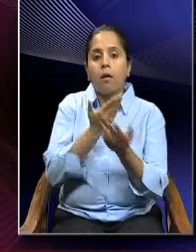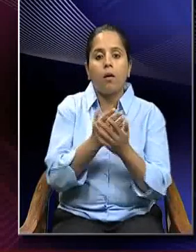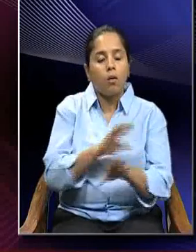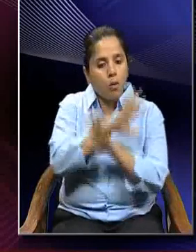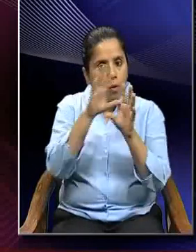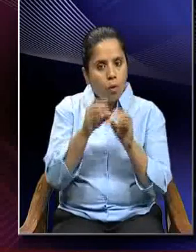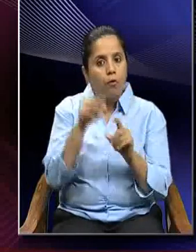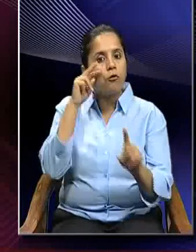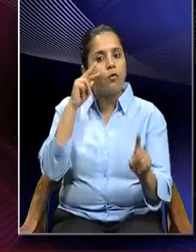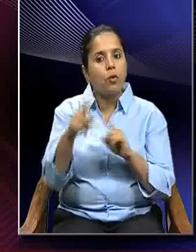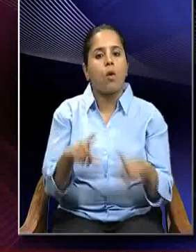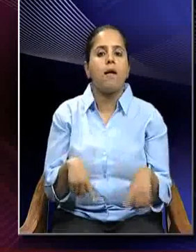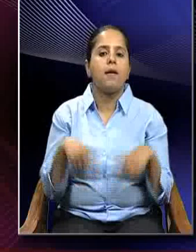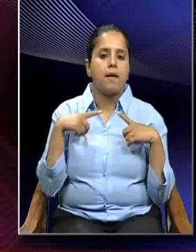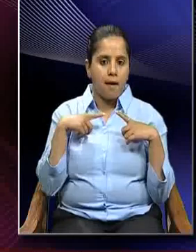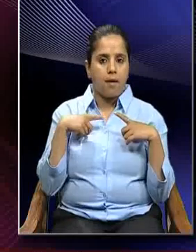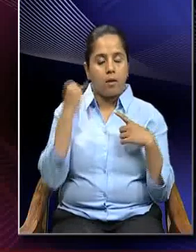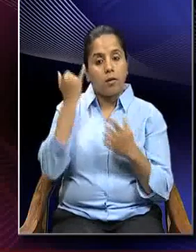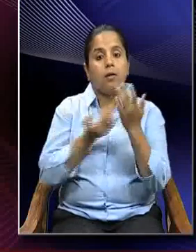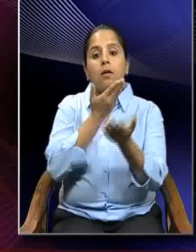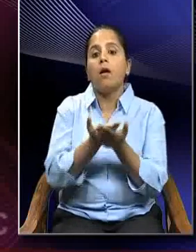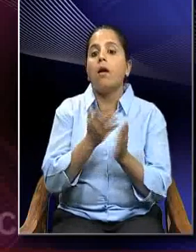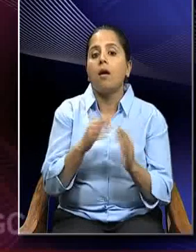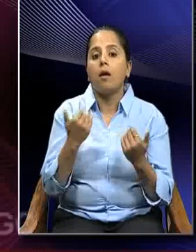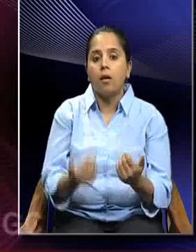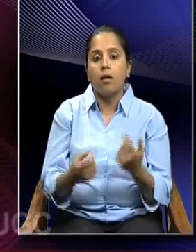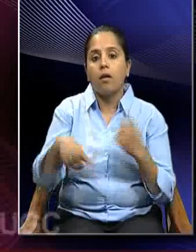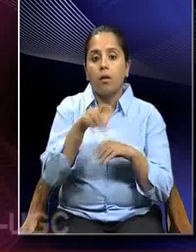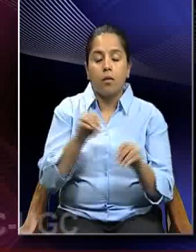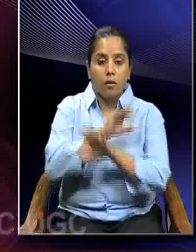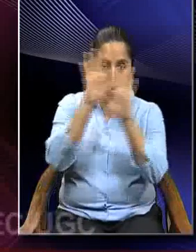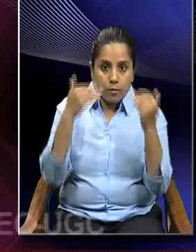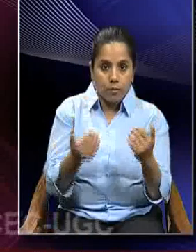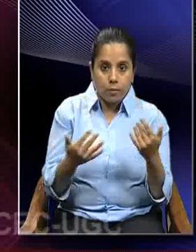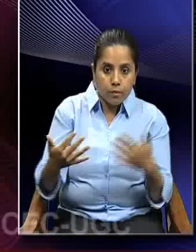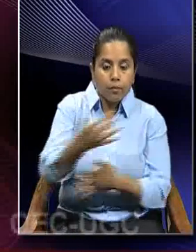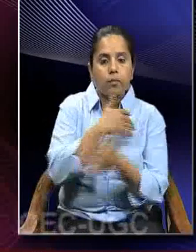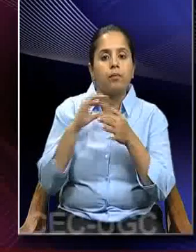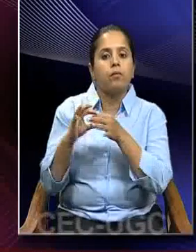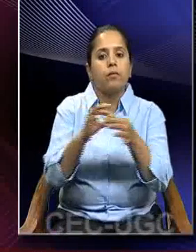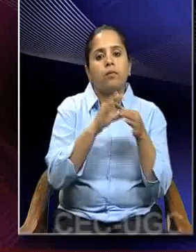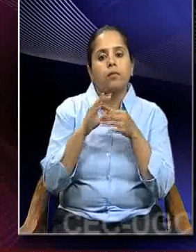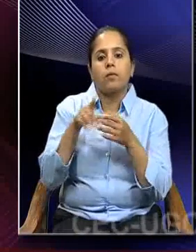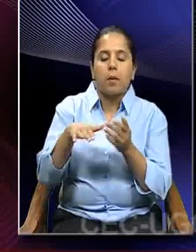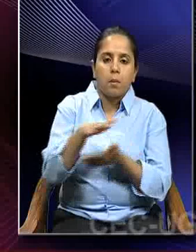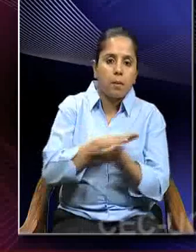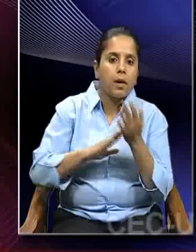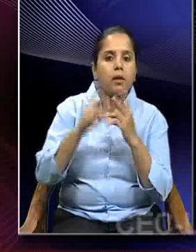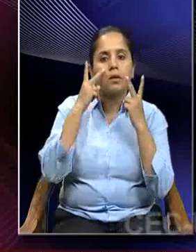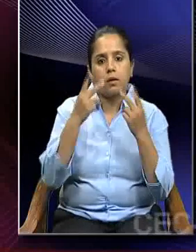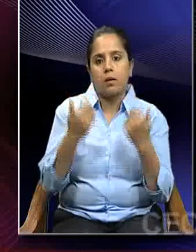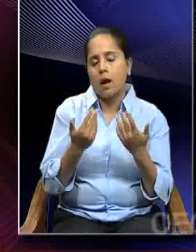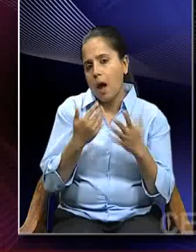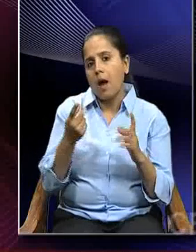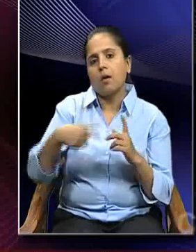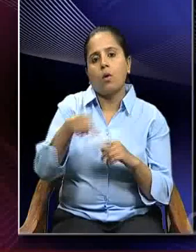holistic view of life and suggests that enlightened collective interest should be the basis of any of